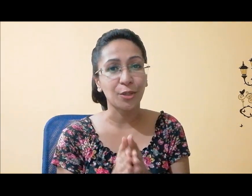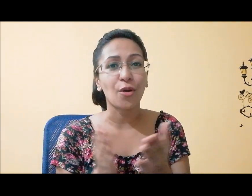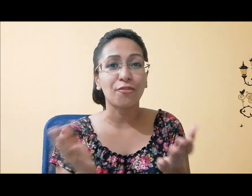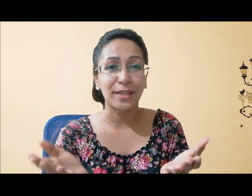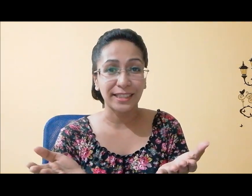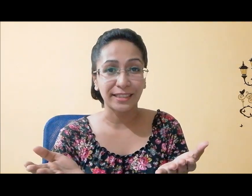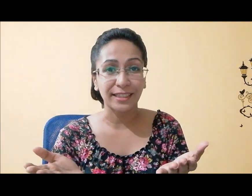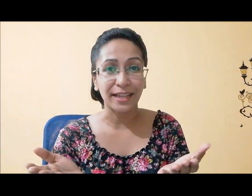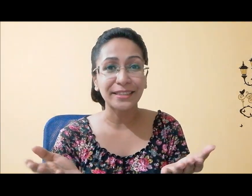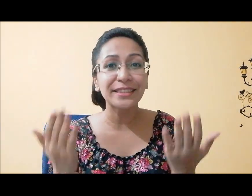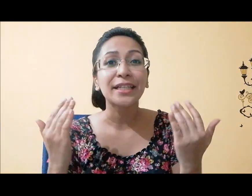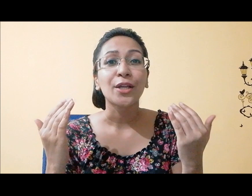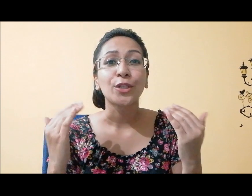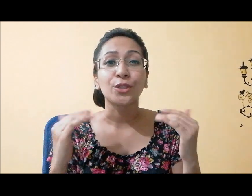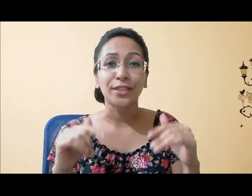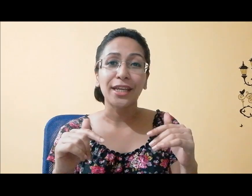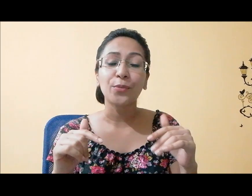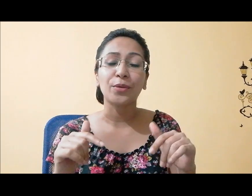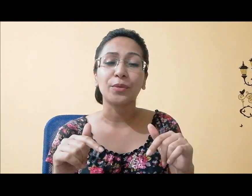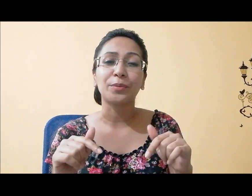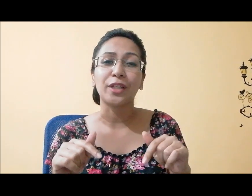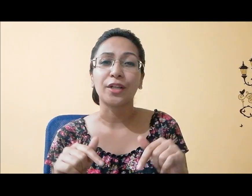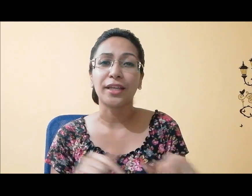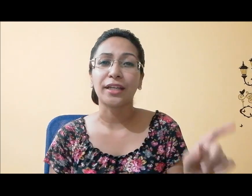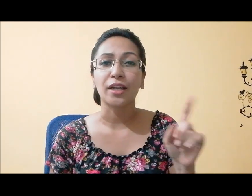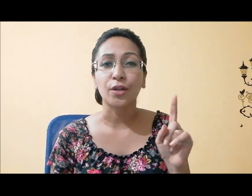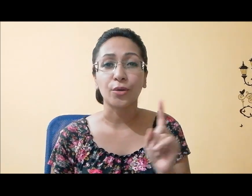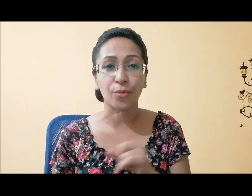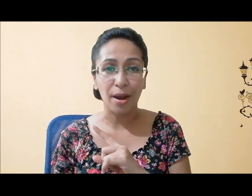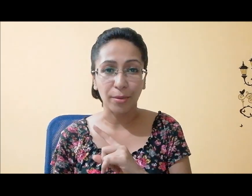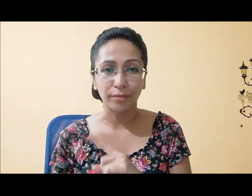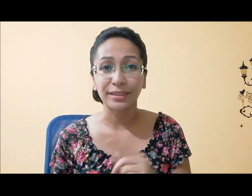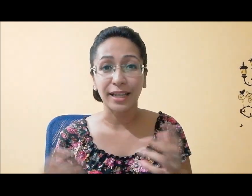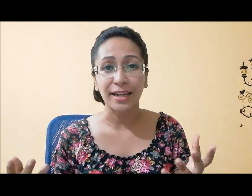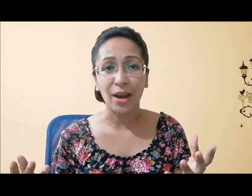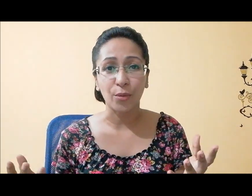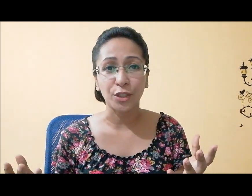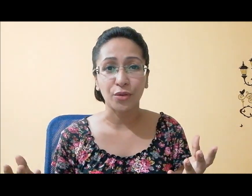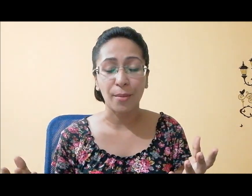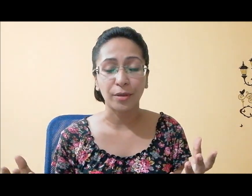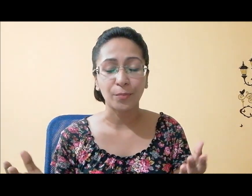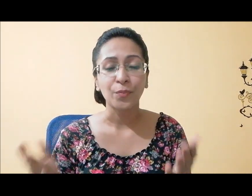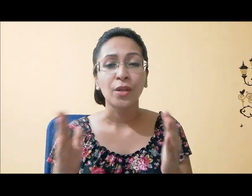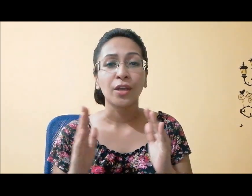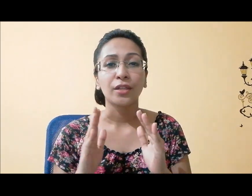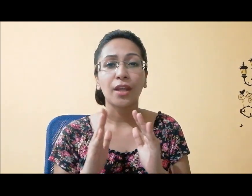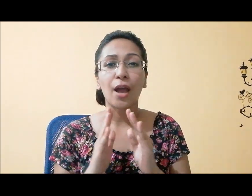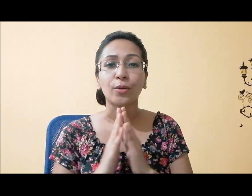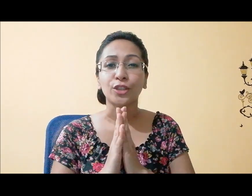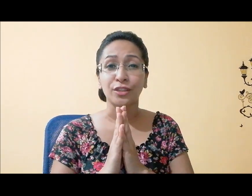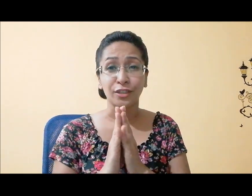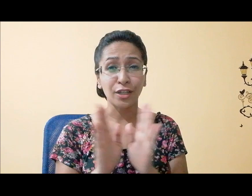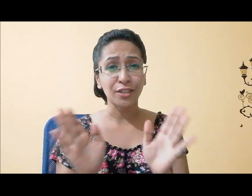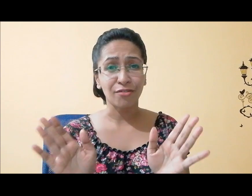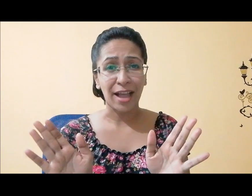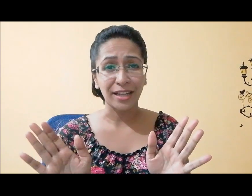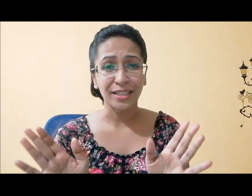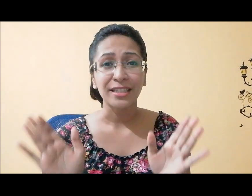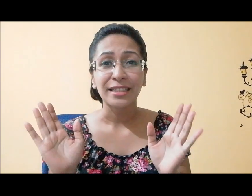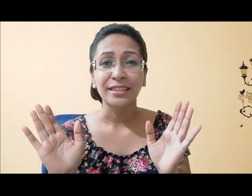of basic signs, today we will be learning grammar, sign language grammar. Now, here's a fact.